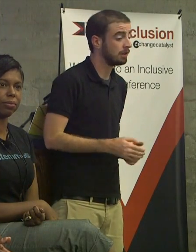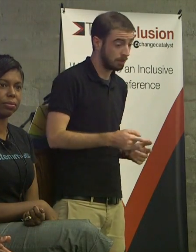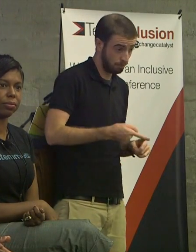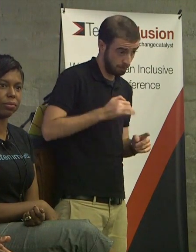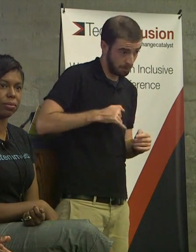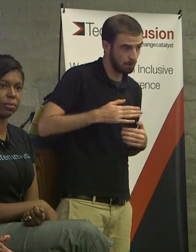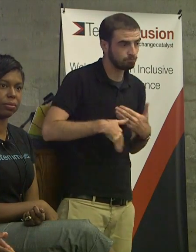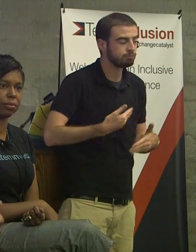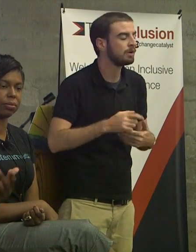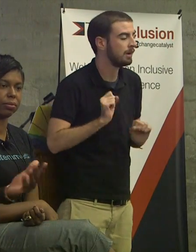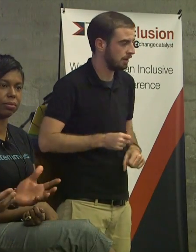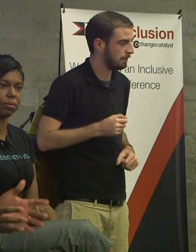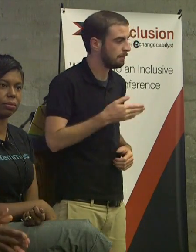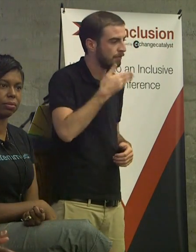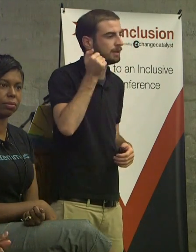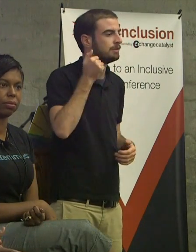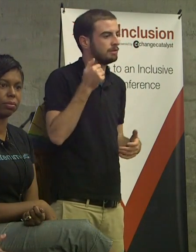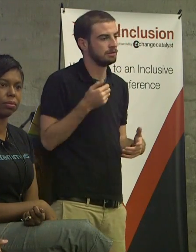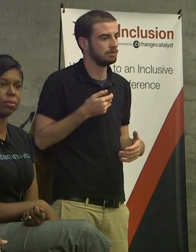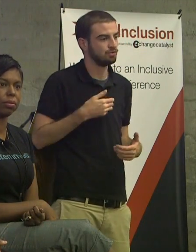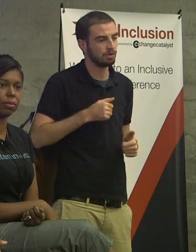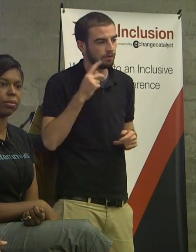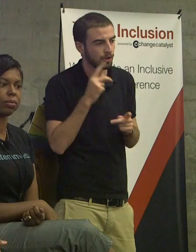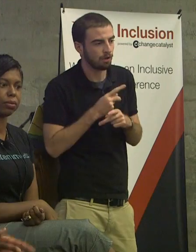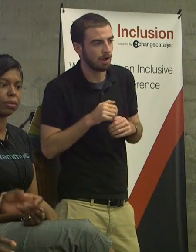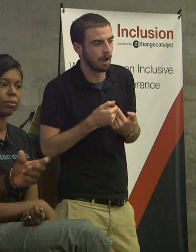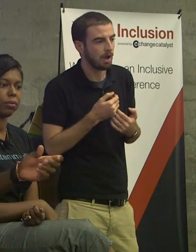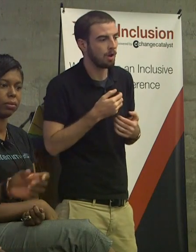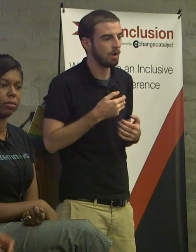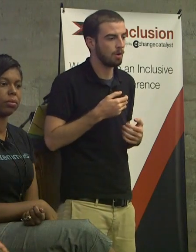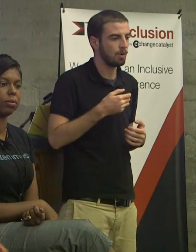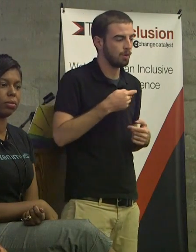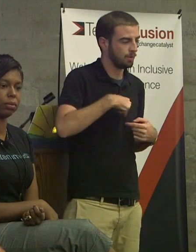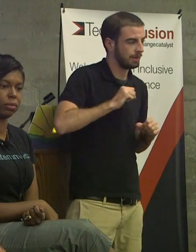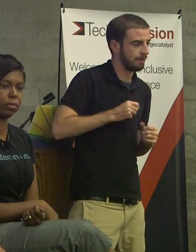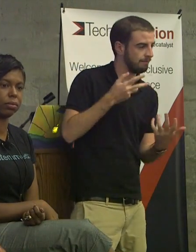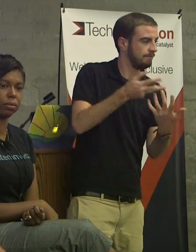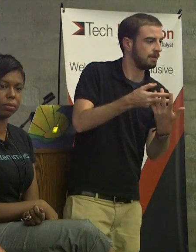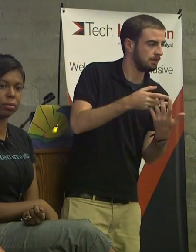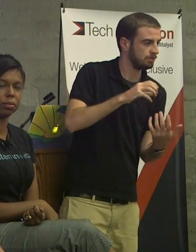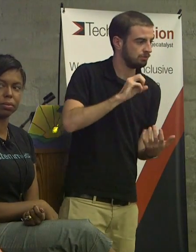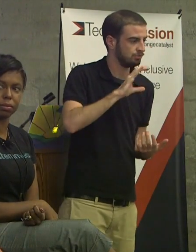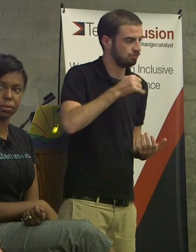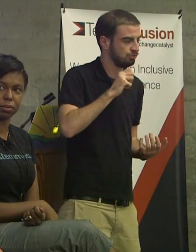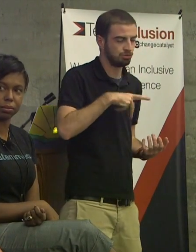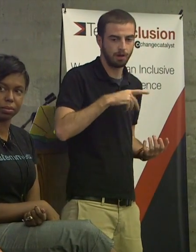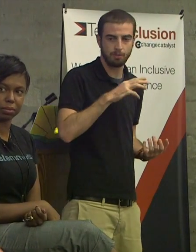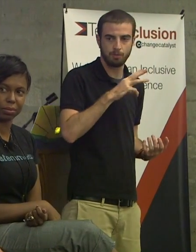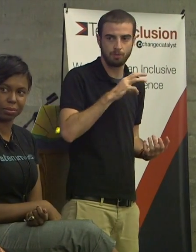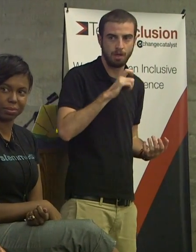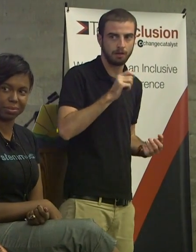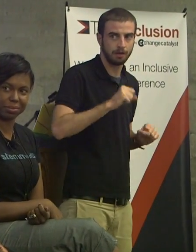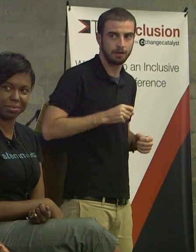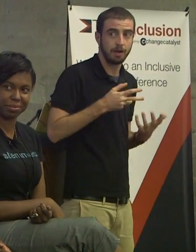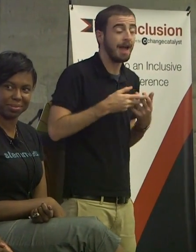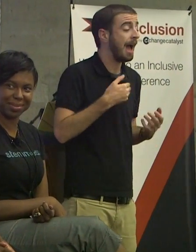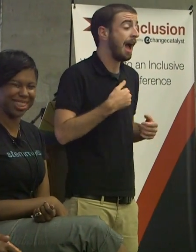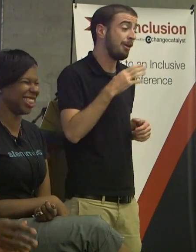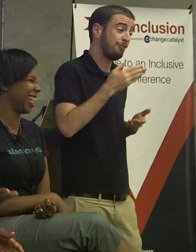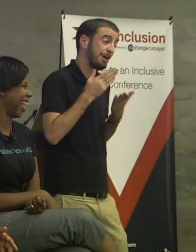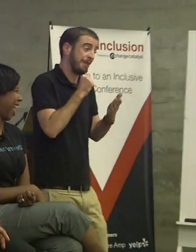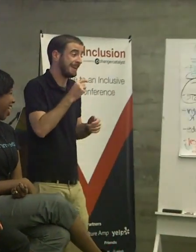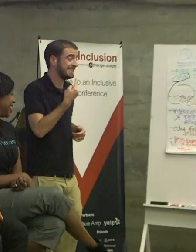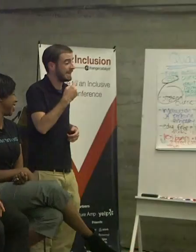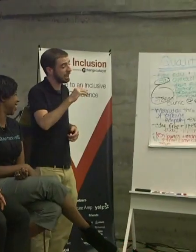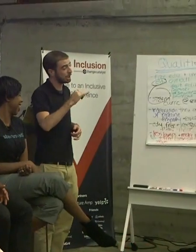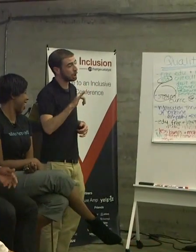there, I can best, you know, figure out how Joelle can fit into that. So I would recommend even not saying you guys, because